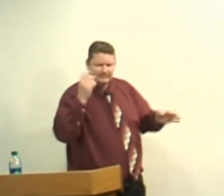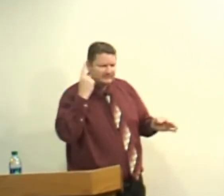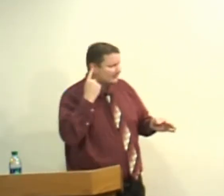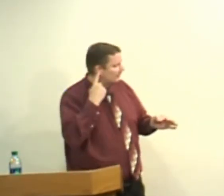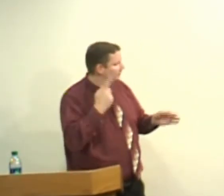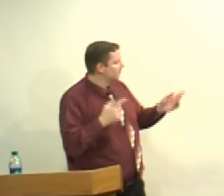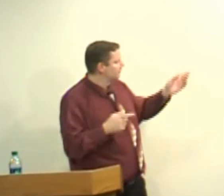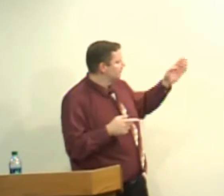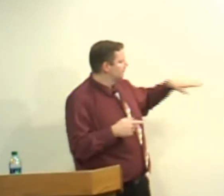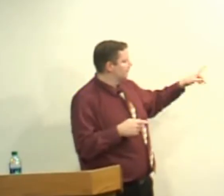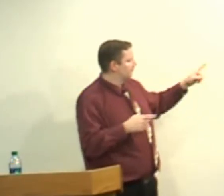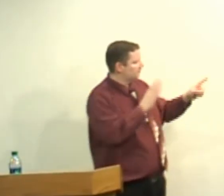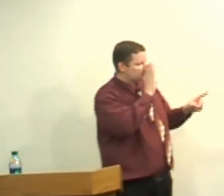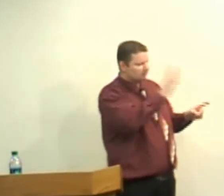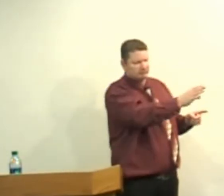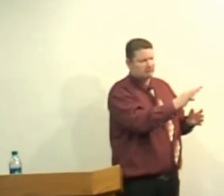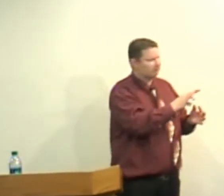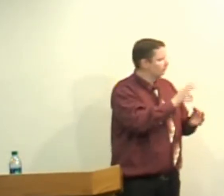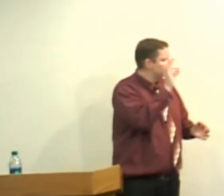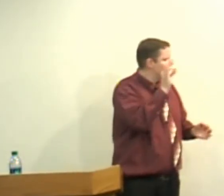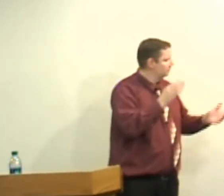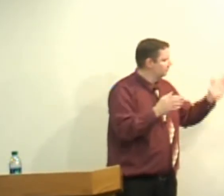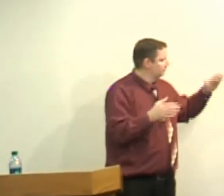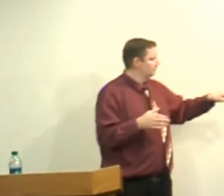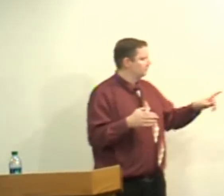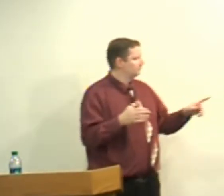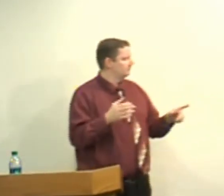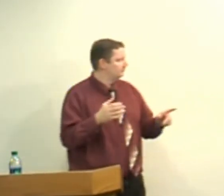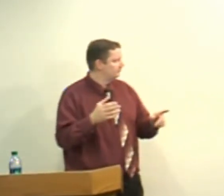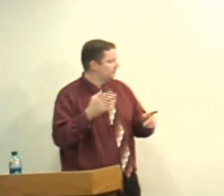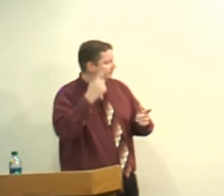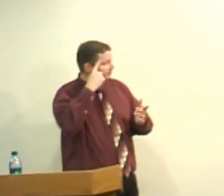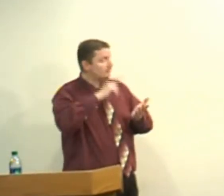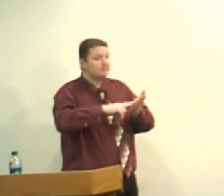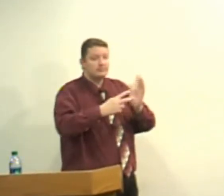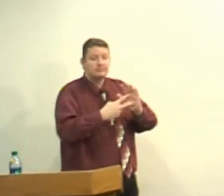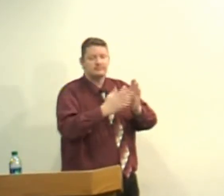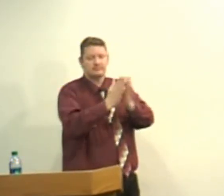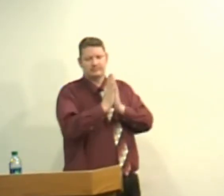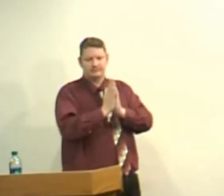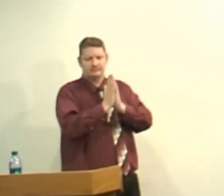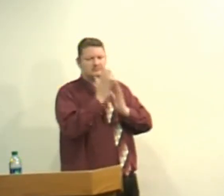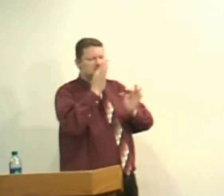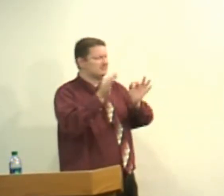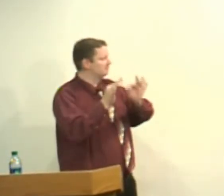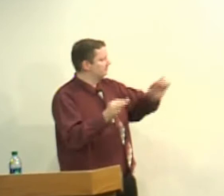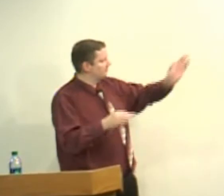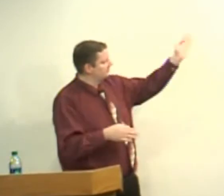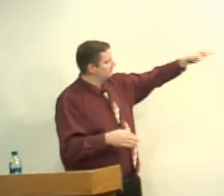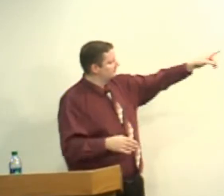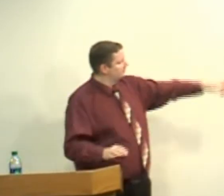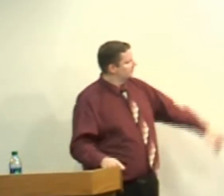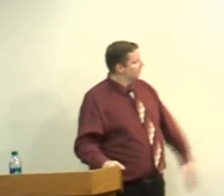It says, be of sound judgment and of sober spirit for the purpose of prayer.